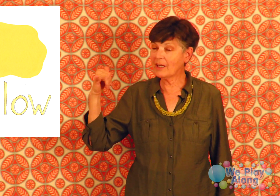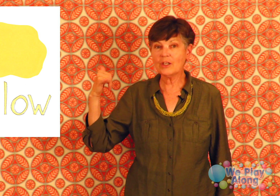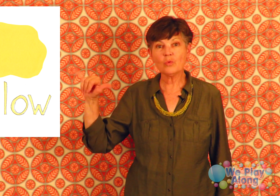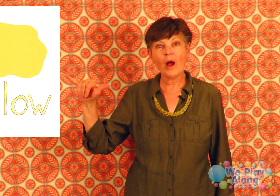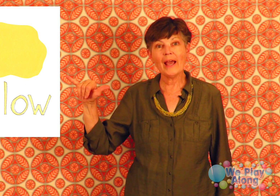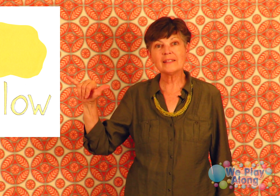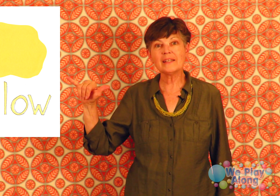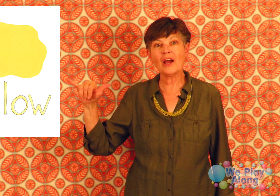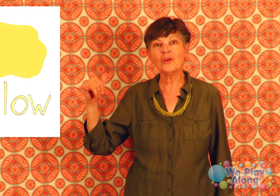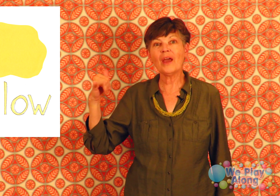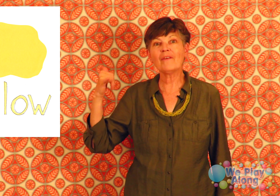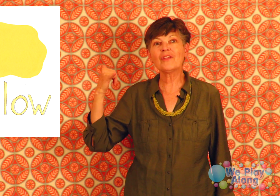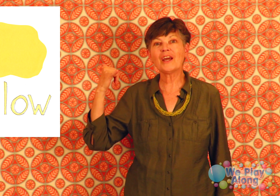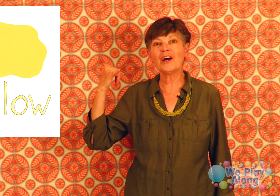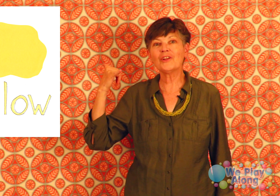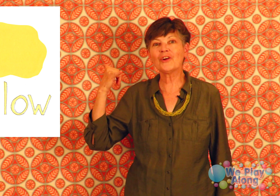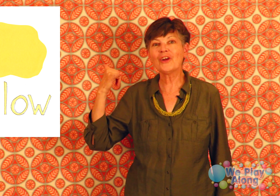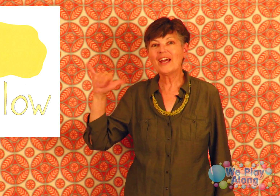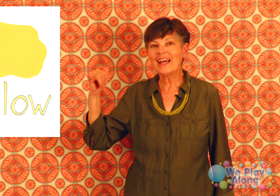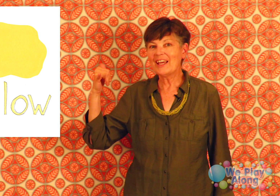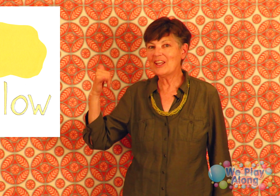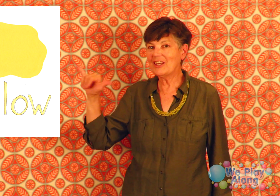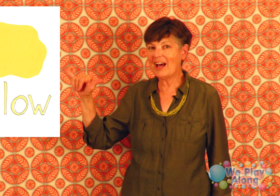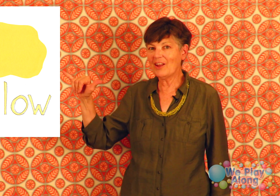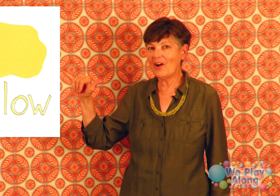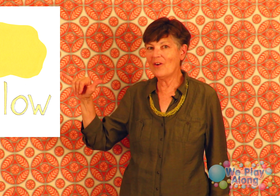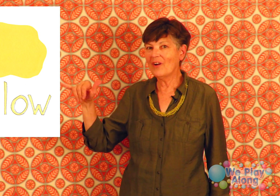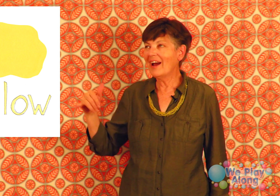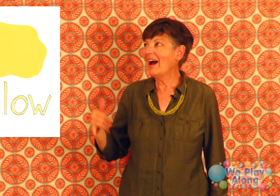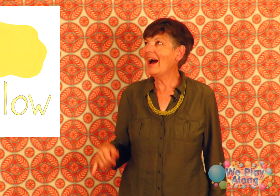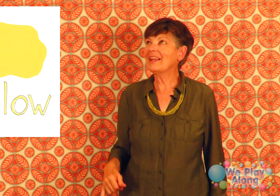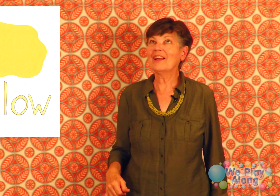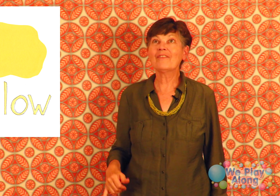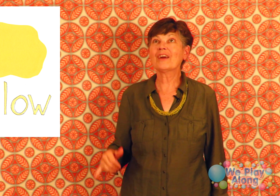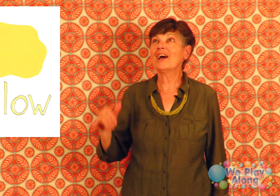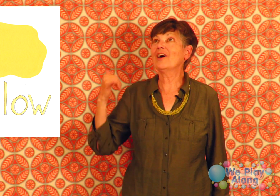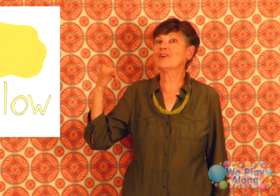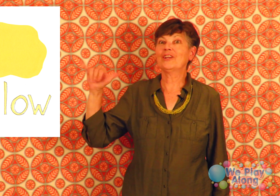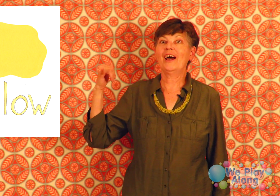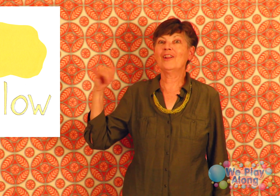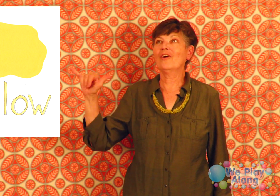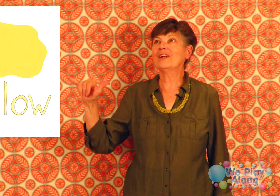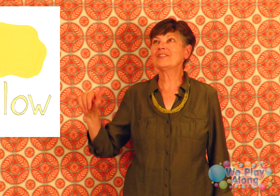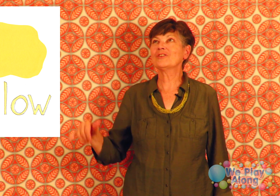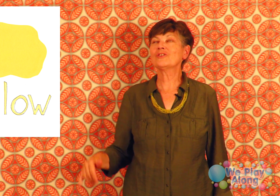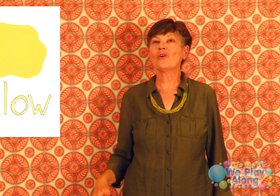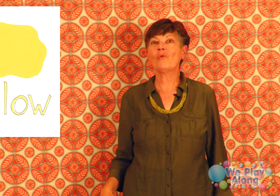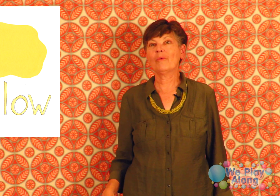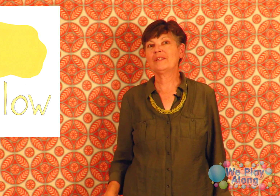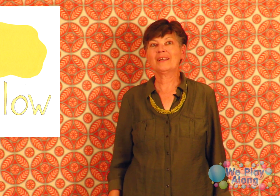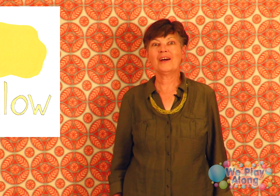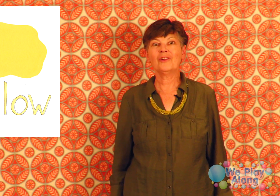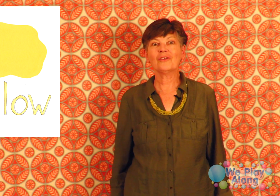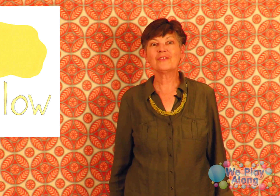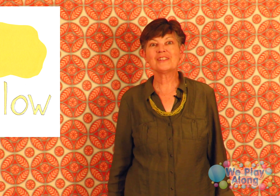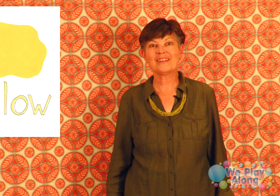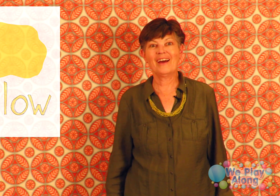it twice, and now you have the color yellow. I love the color yellow. It's just so warm. It's the color of the